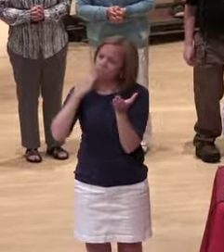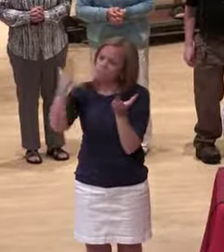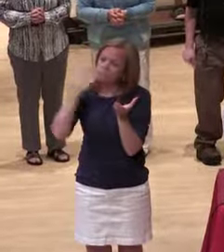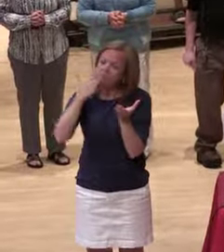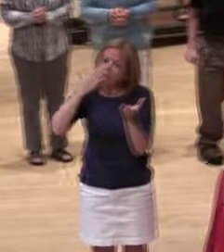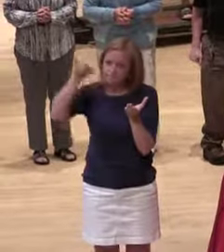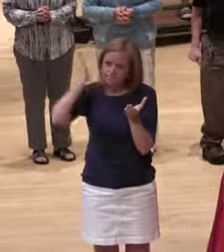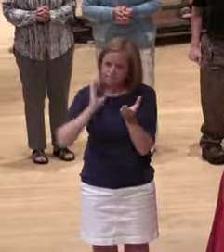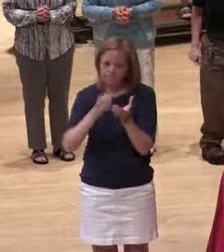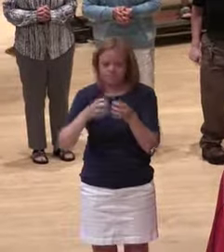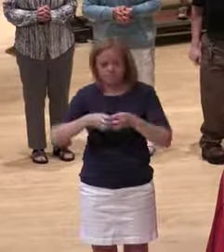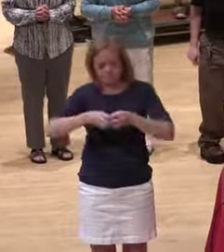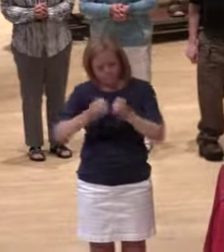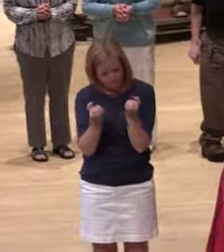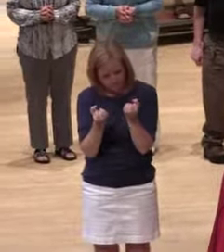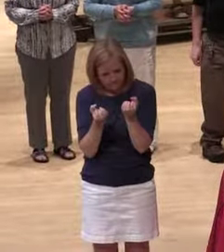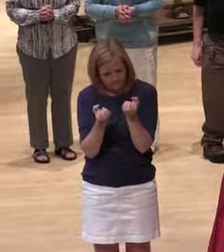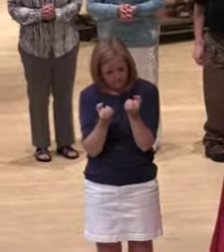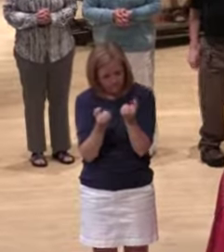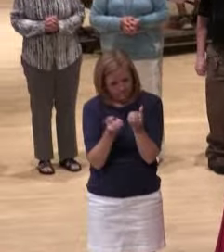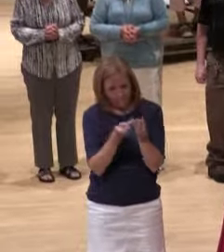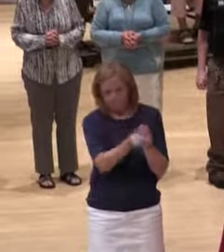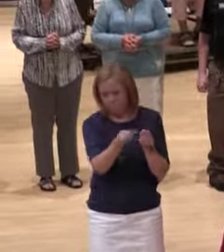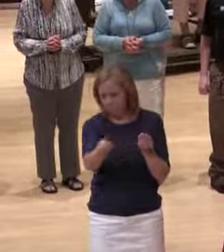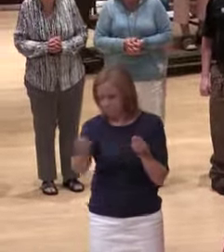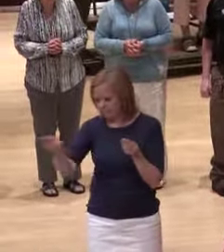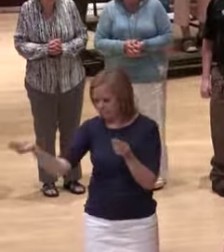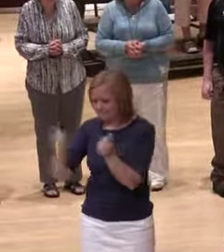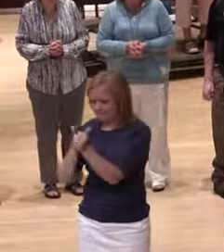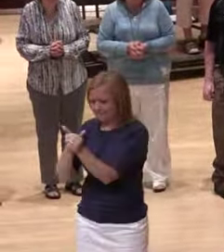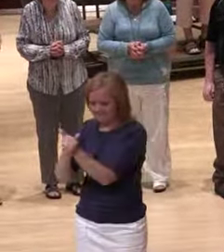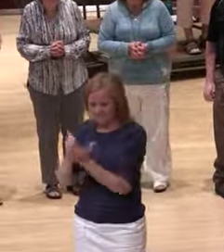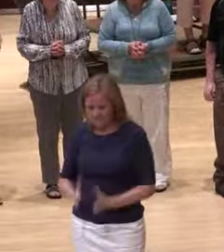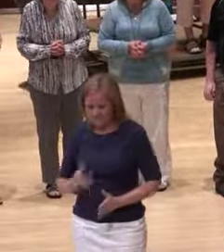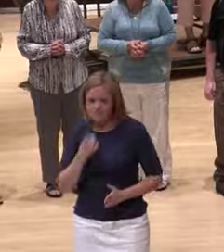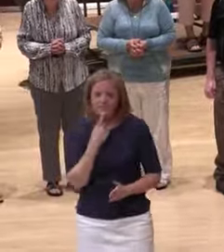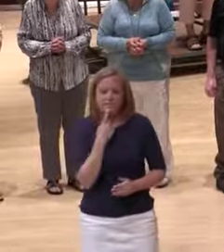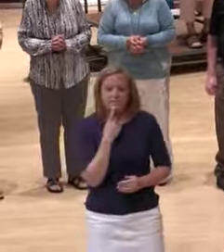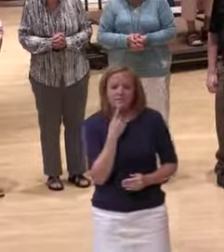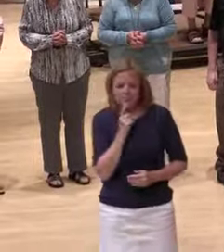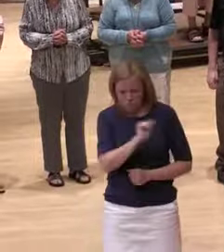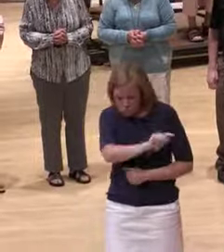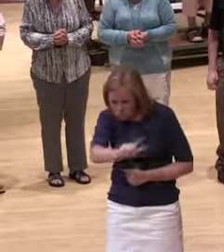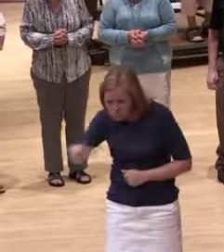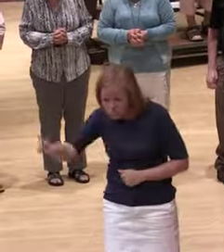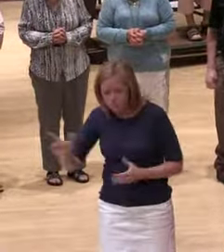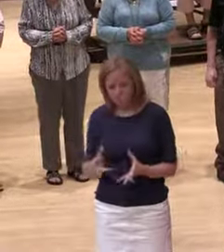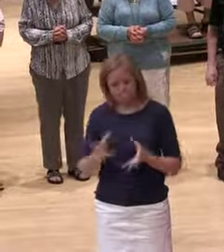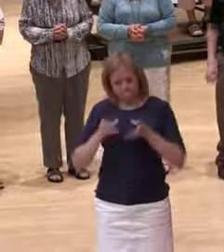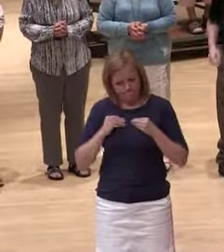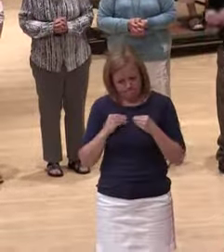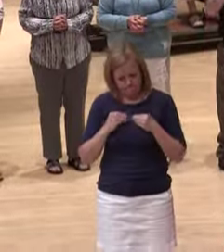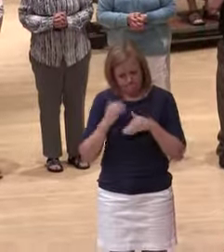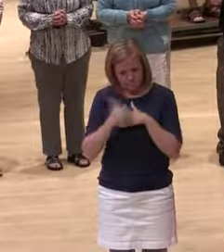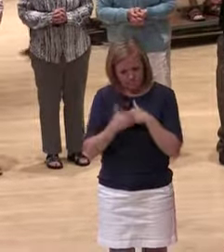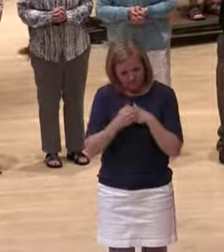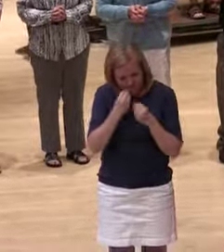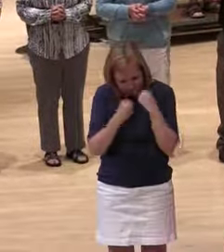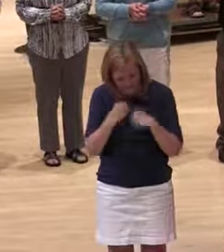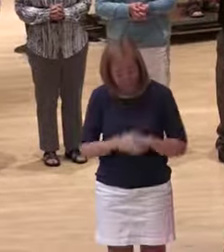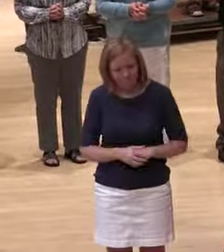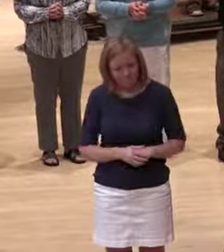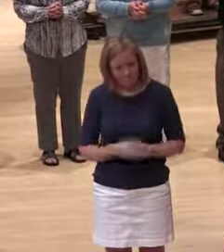thanks. He broke the bread, gave it to his disciples, and said, "Take this, all of you, and eat